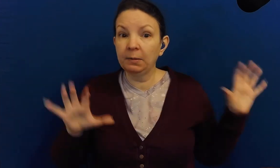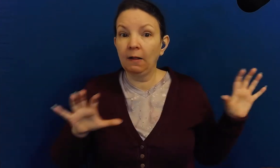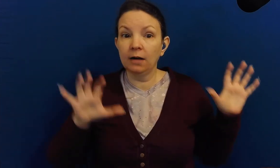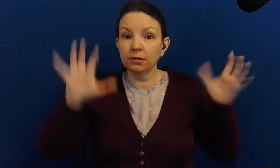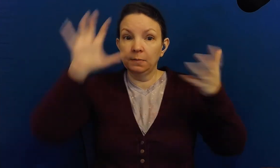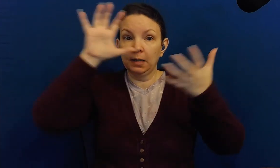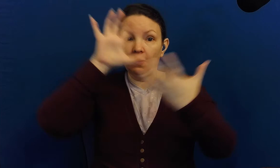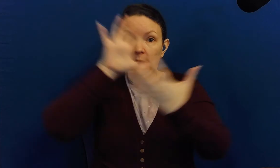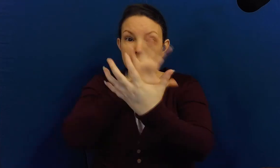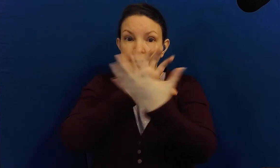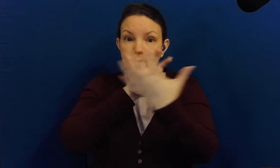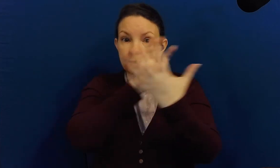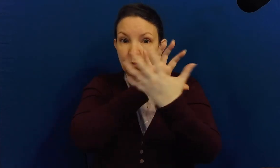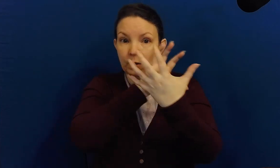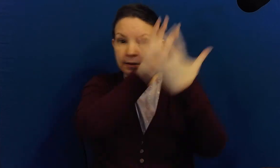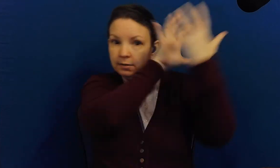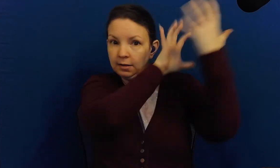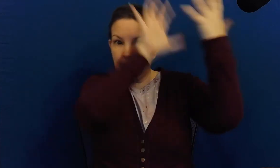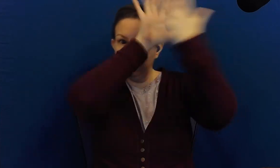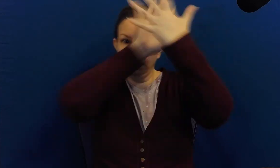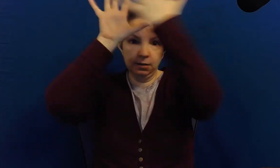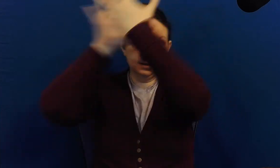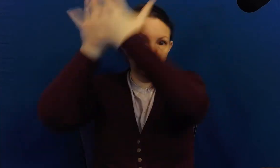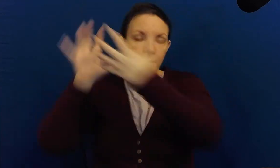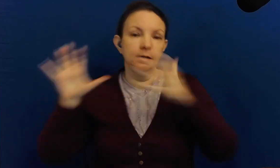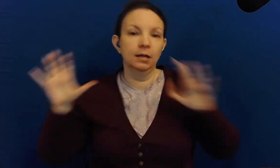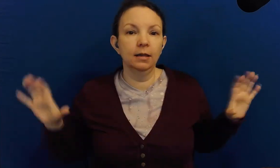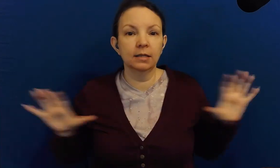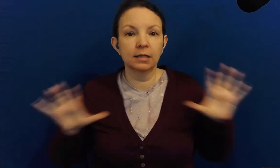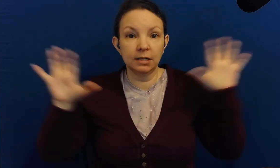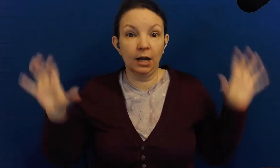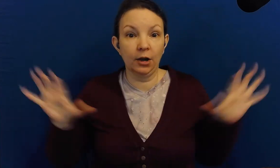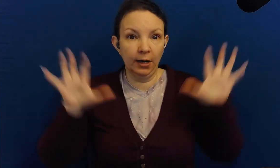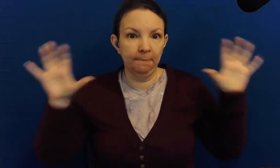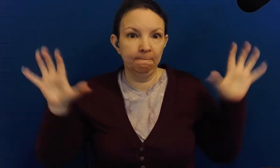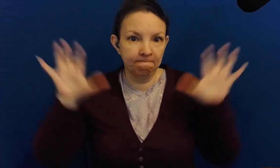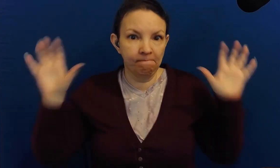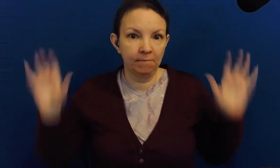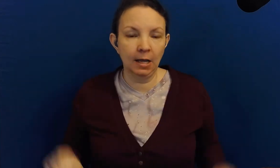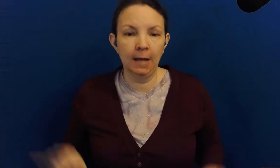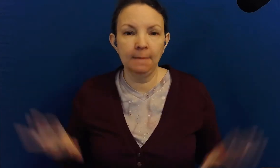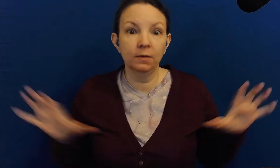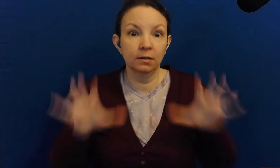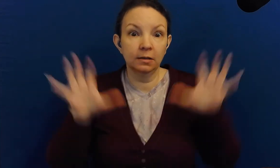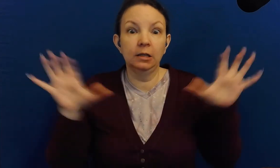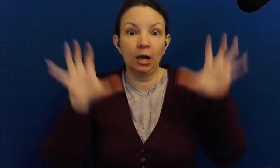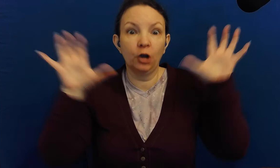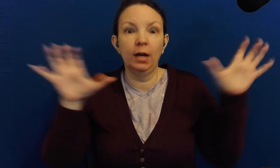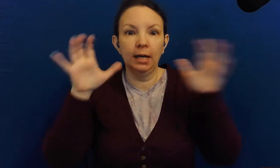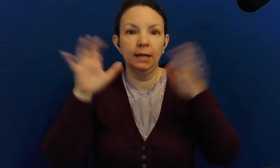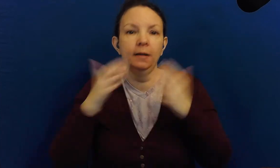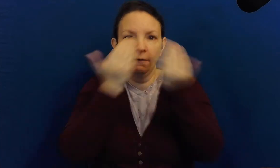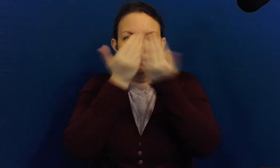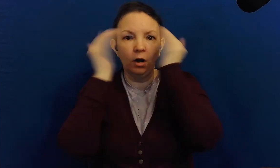clouds, but clouds is this way. Clouds is this, and this is decorating. Okay? It's decorating for Halloween.